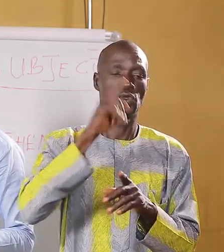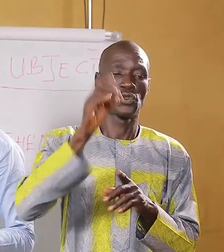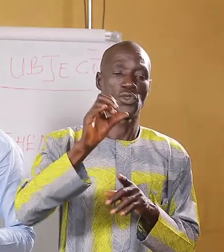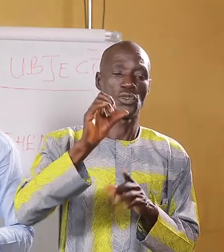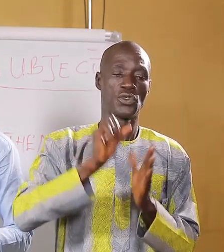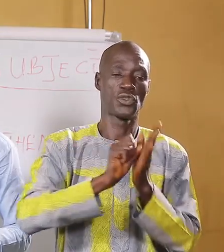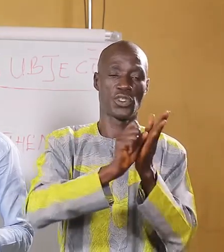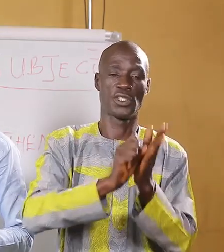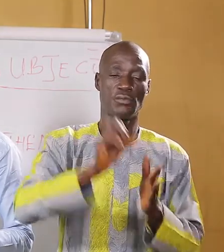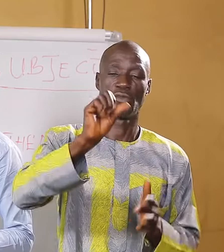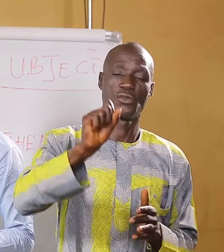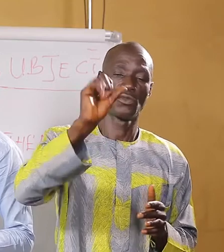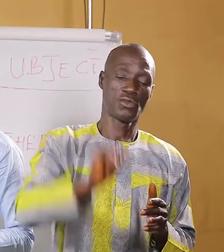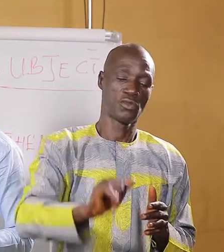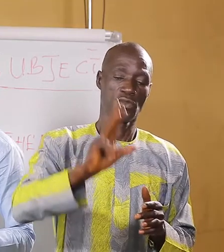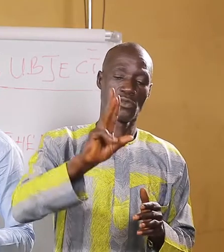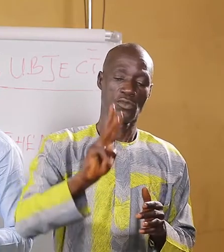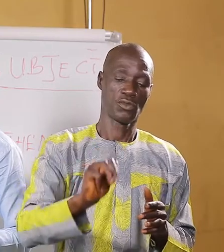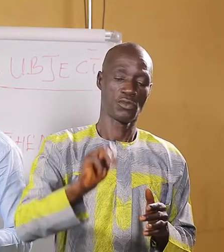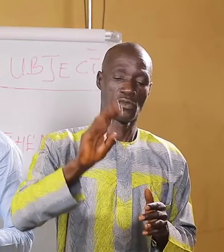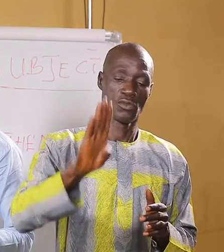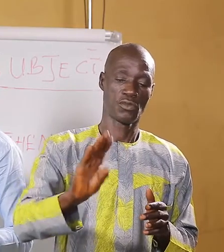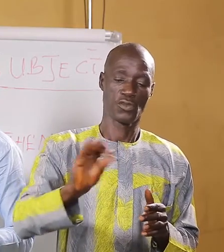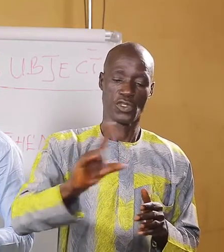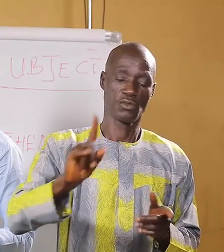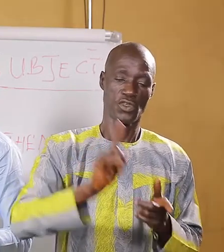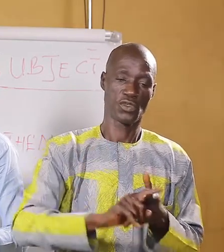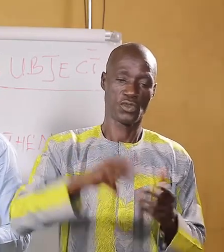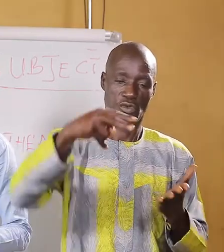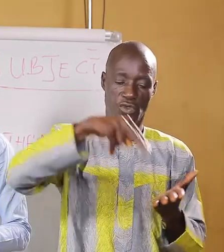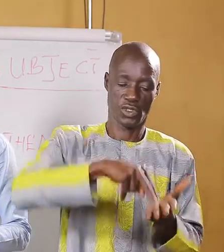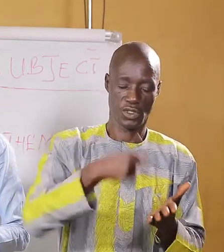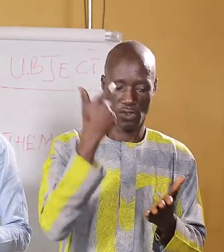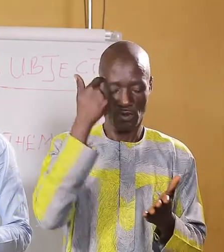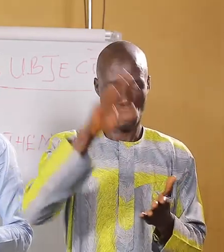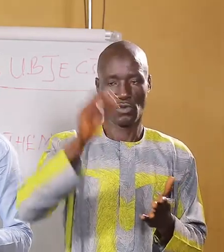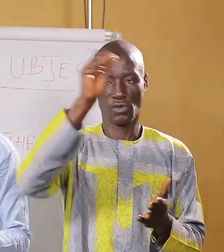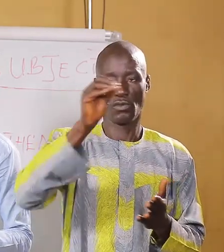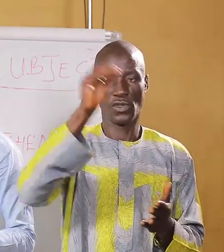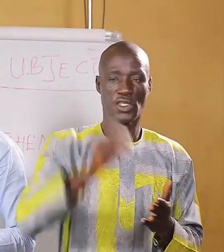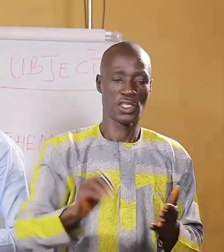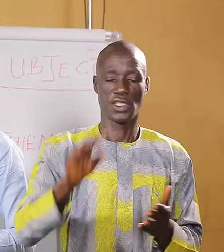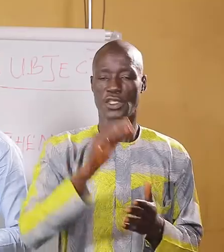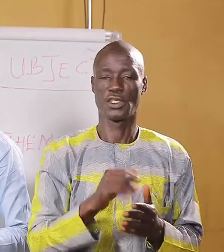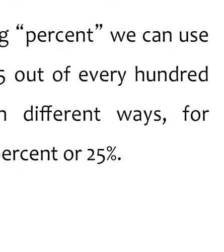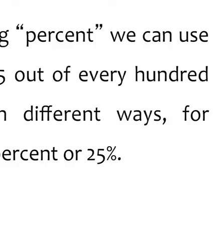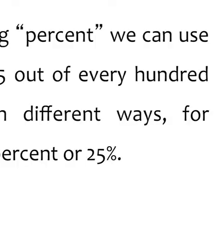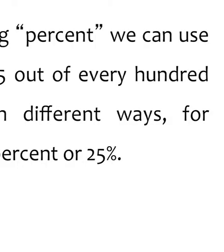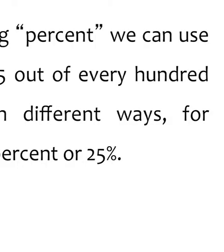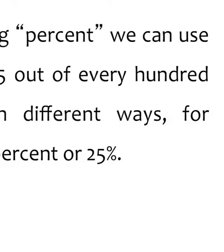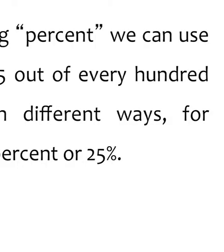use the symbol to represent percentage. In mathematics, we have the